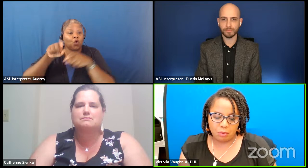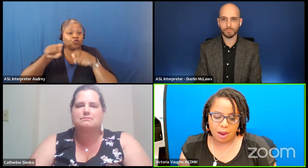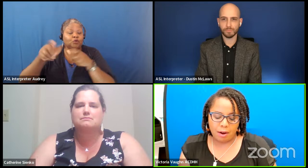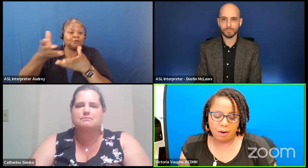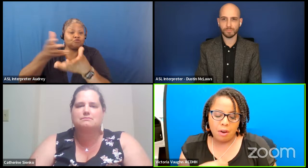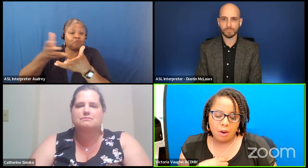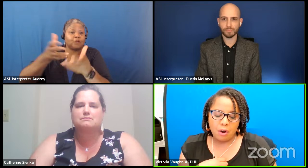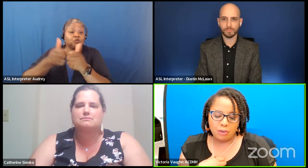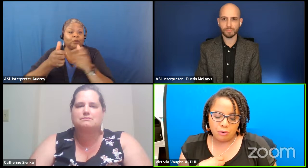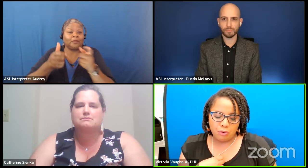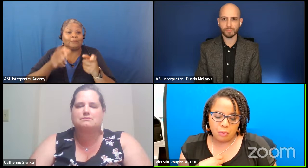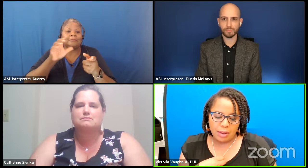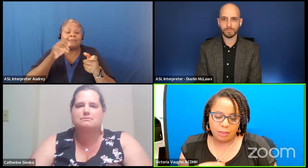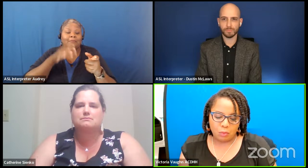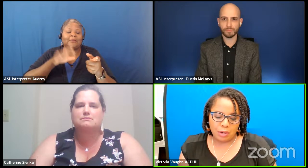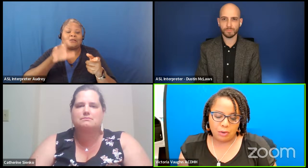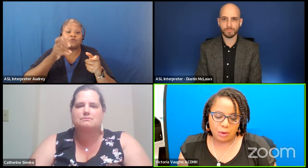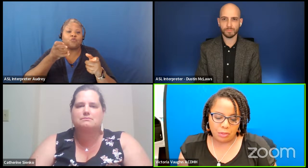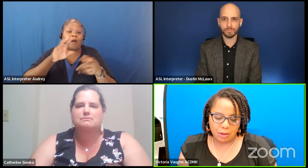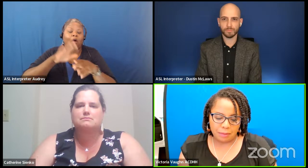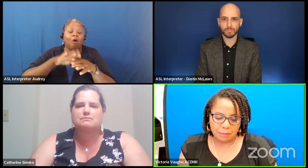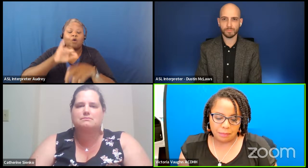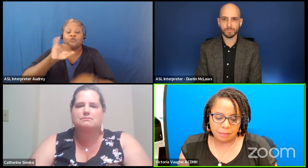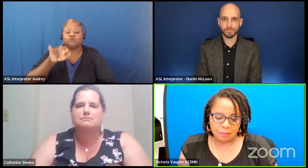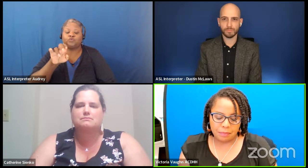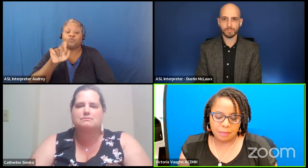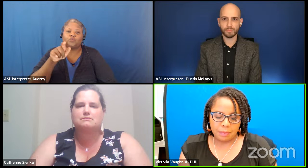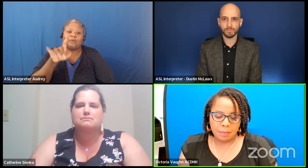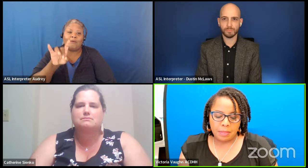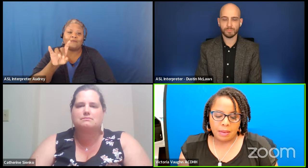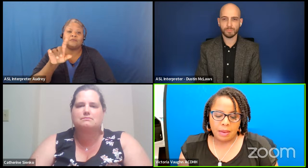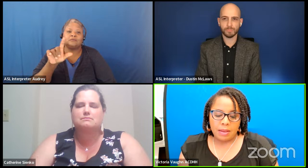interaction with Ms. Cryer on June 28, 2023.